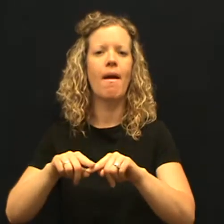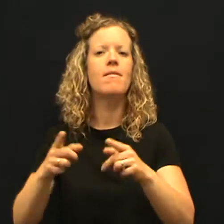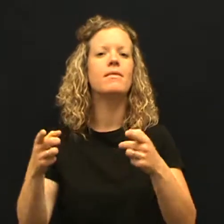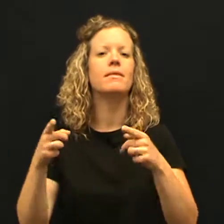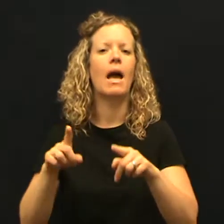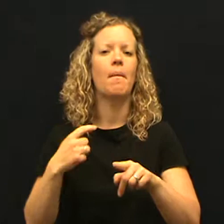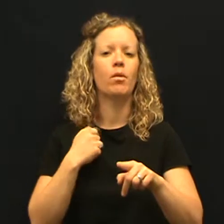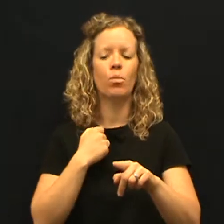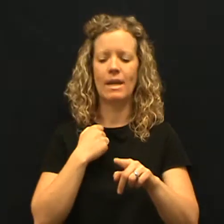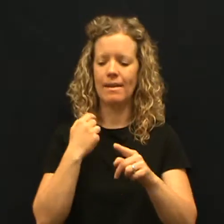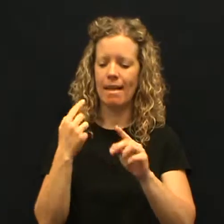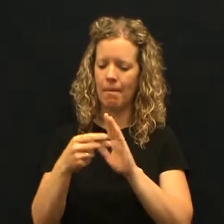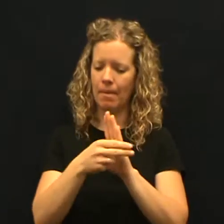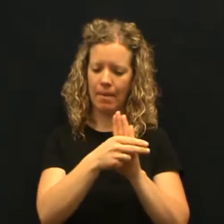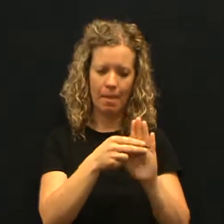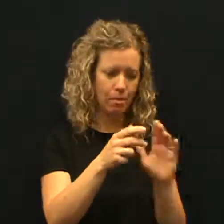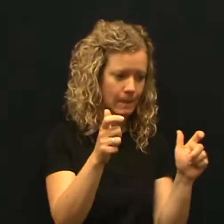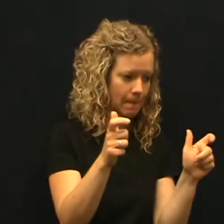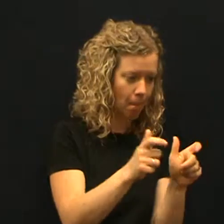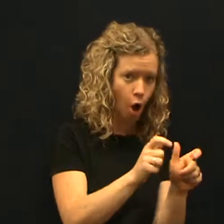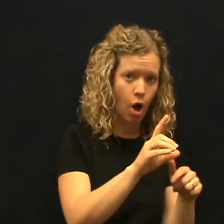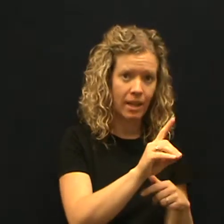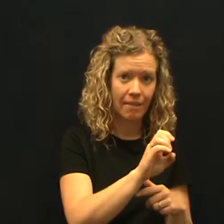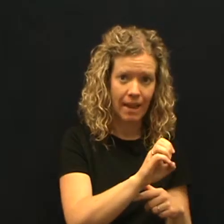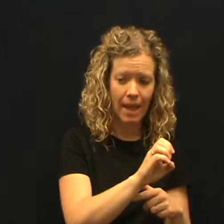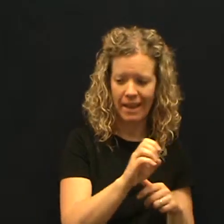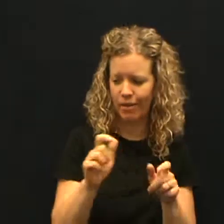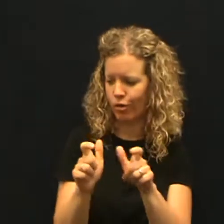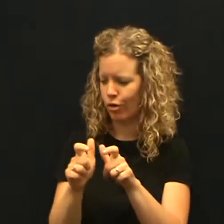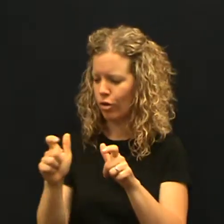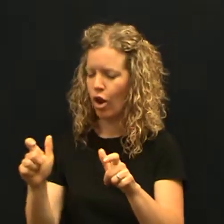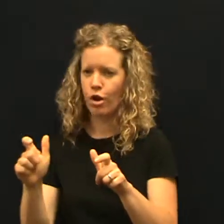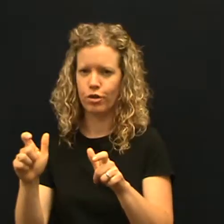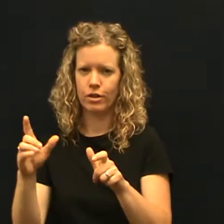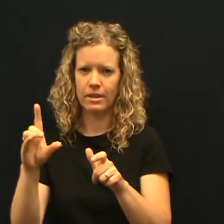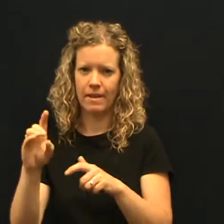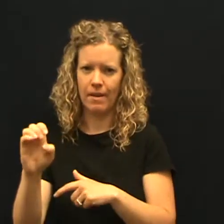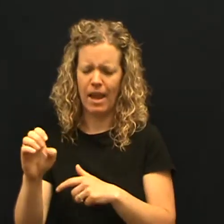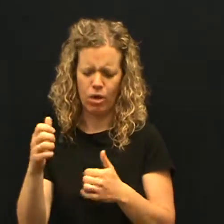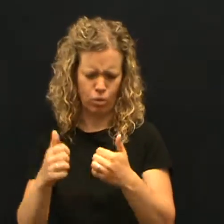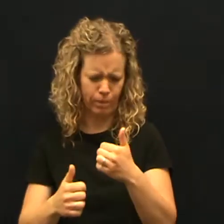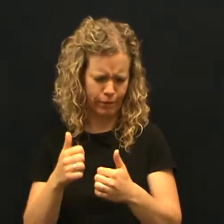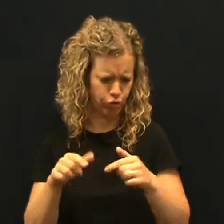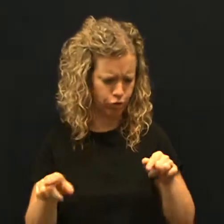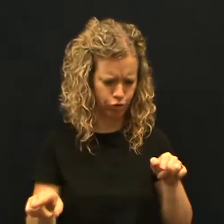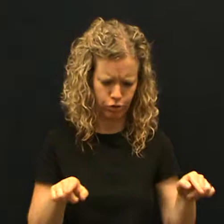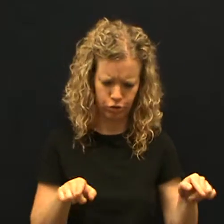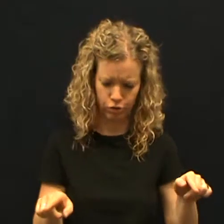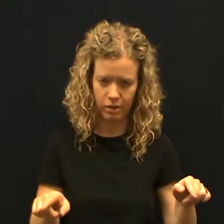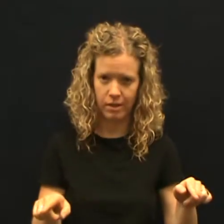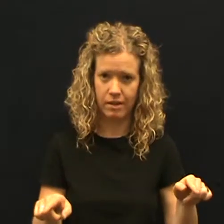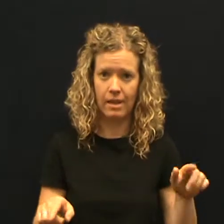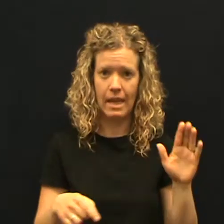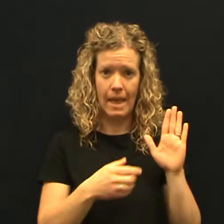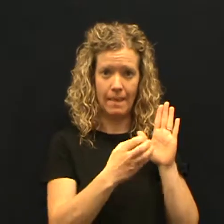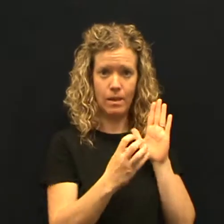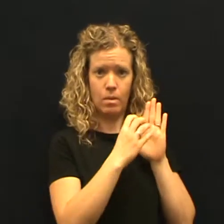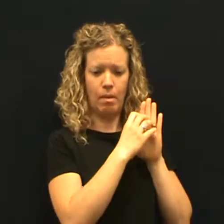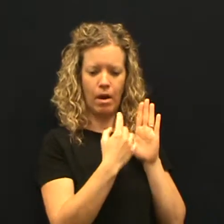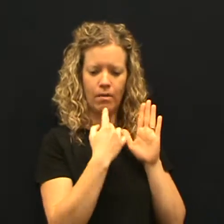small dividend or a large stock dividend. And we are going to, this says to, how do we do it for a large stock dividend?